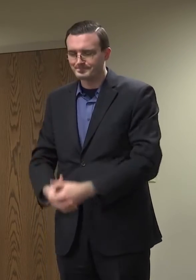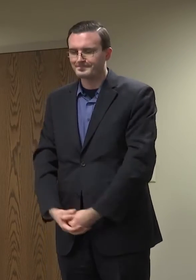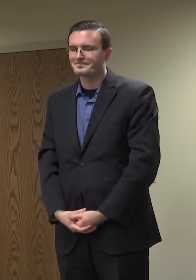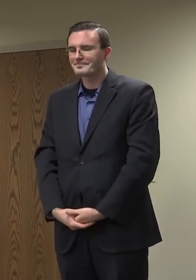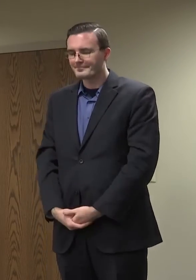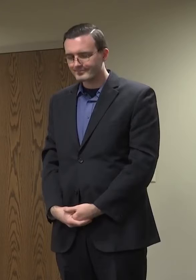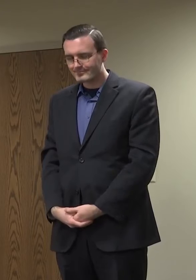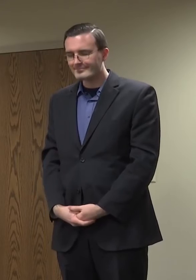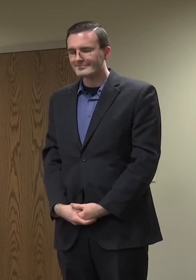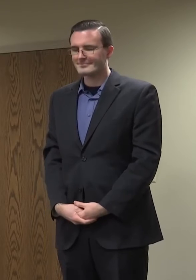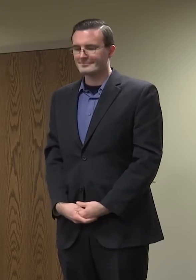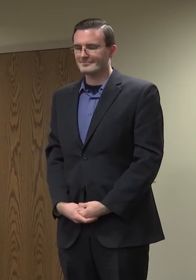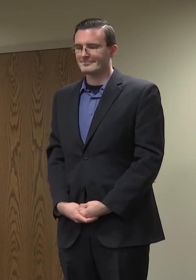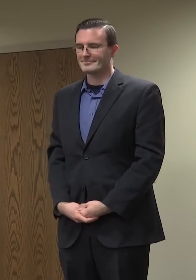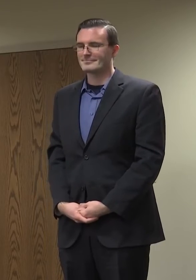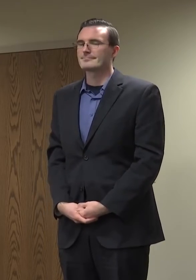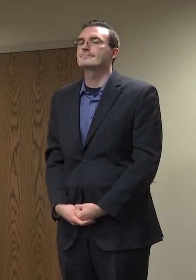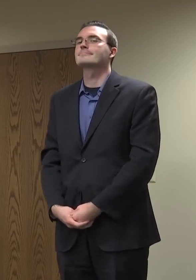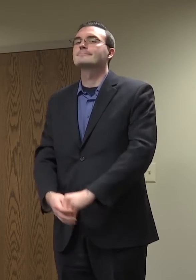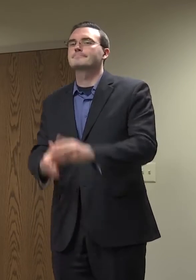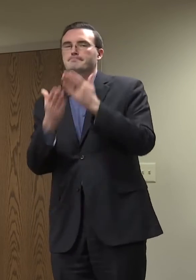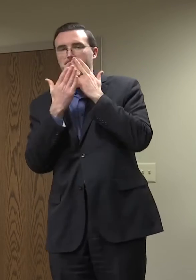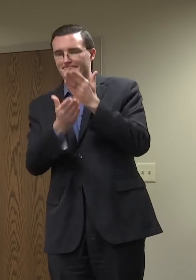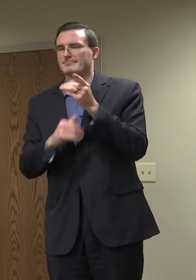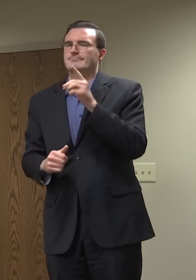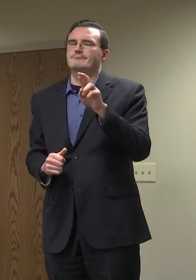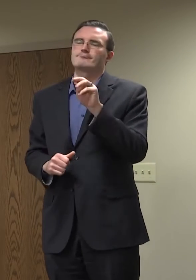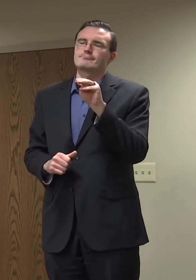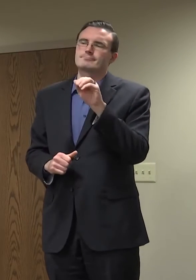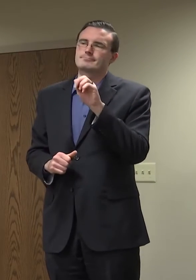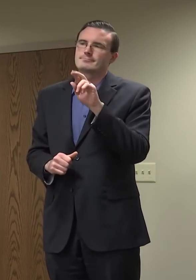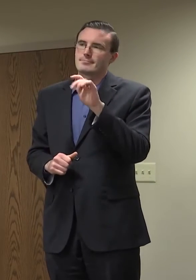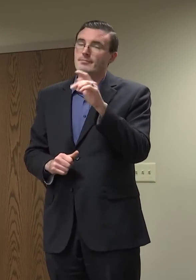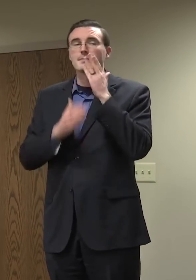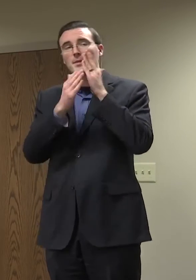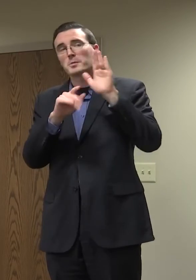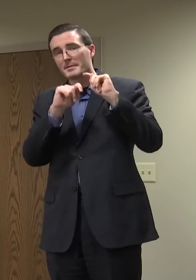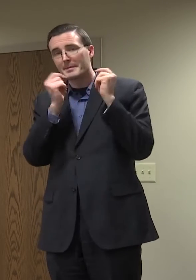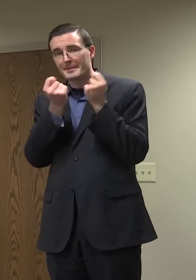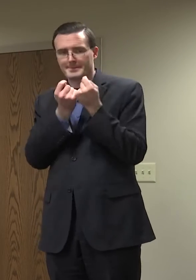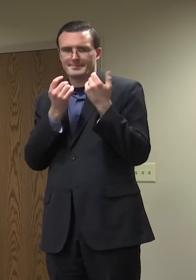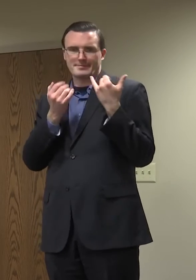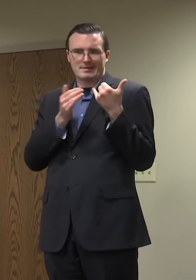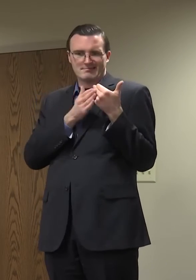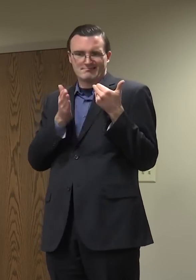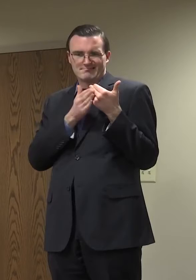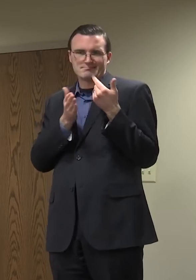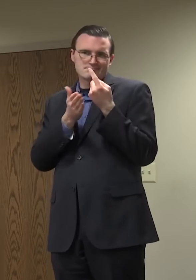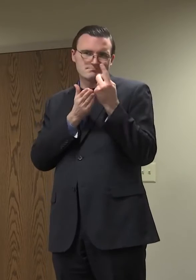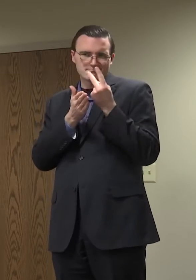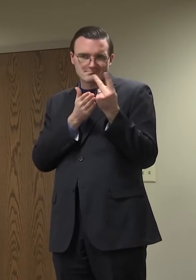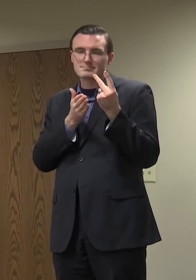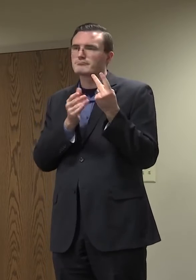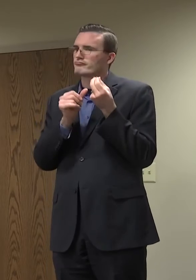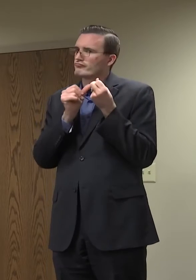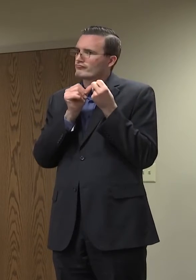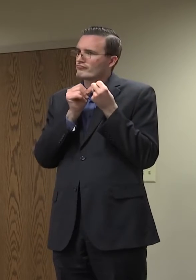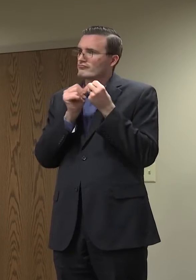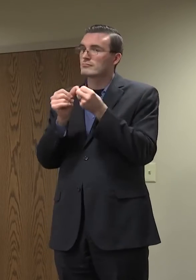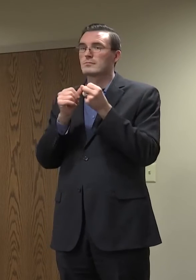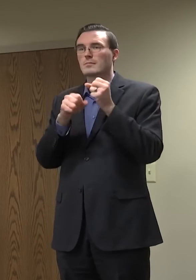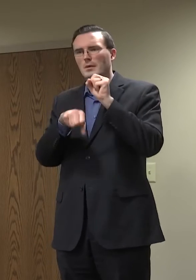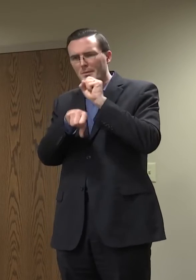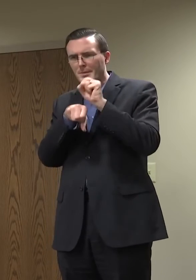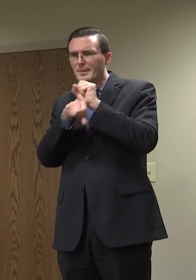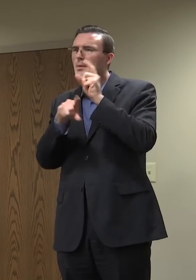Thank you, Dr. Martell. Thank you and your team, especially now over the last couple of weeks, not just continuing to work